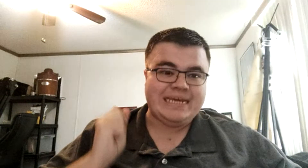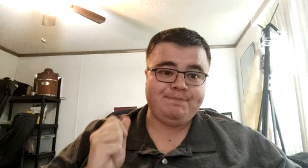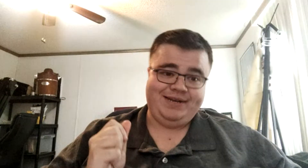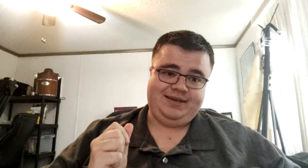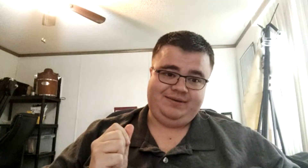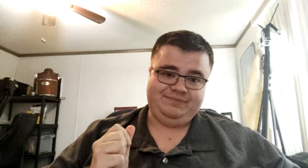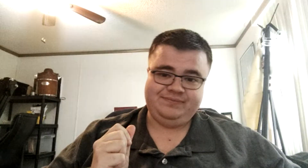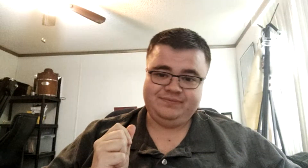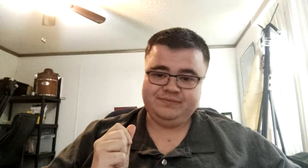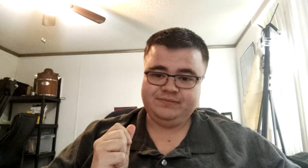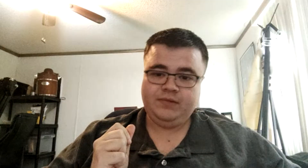deepening.